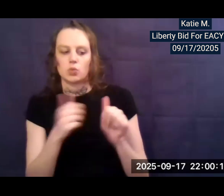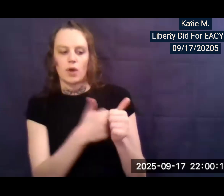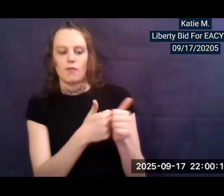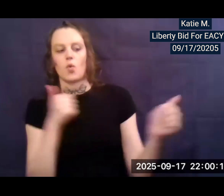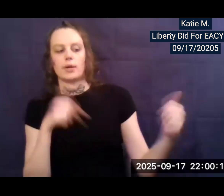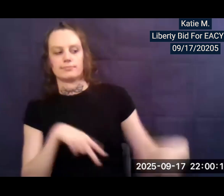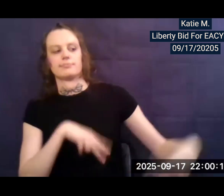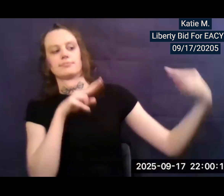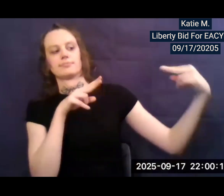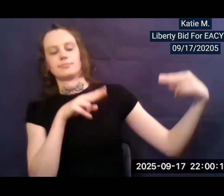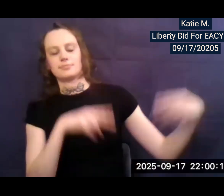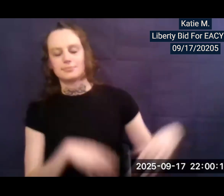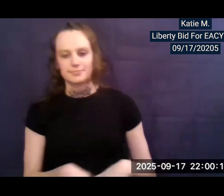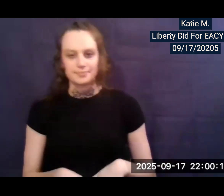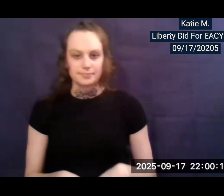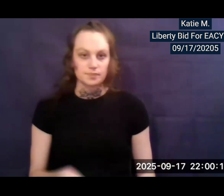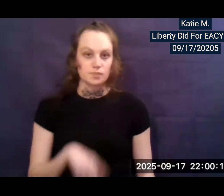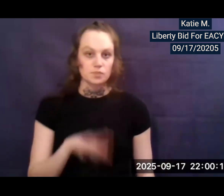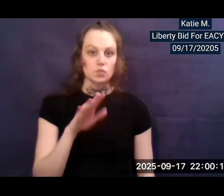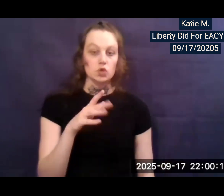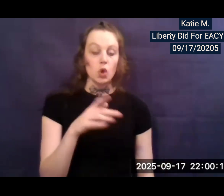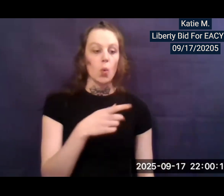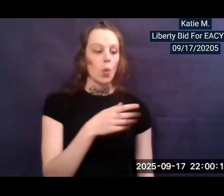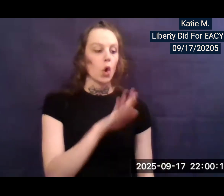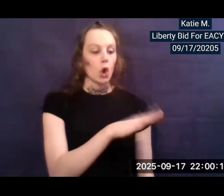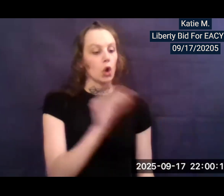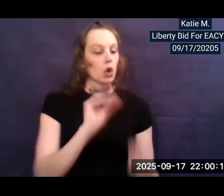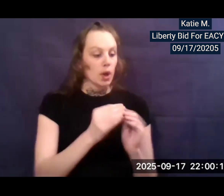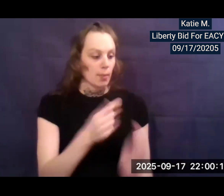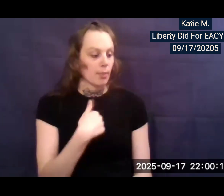I eventually started working the steps with her, which I'm grateful for.